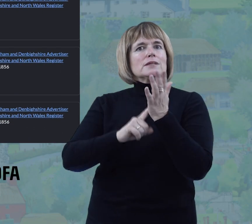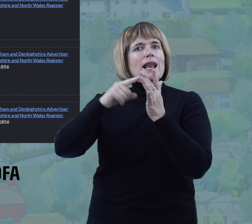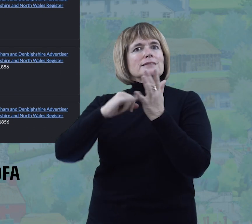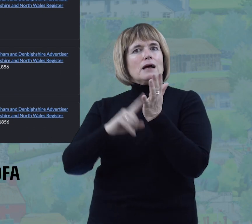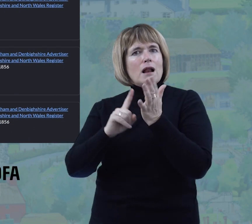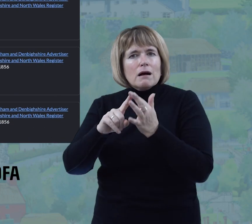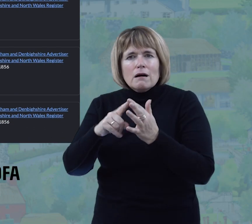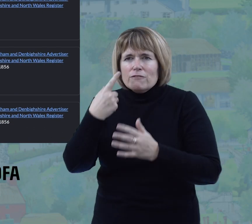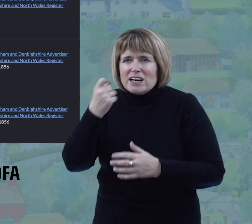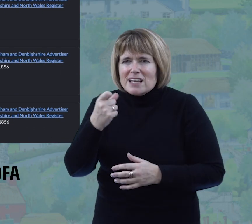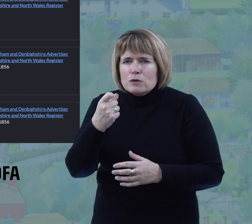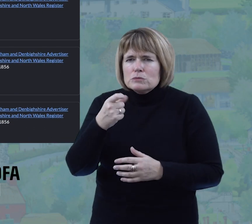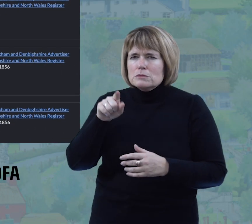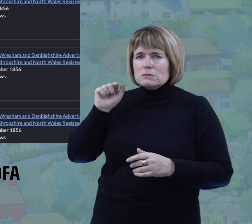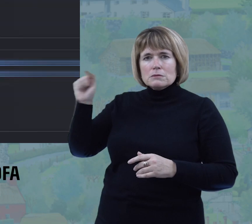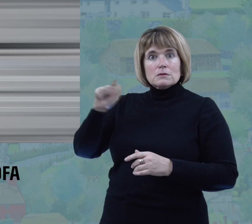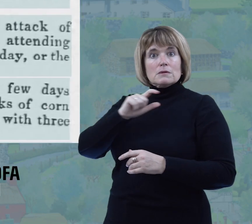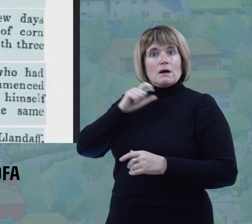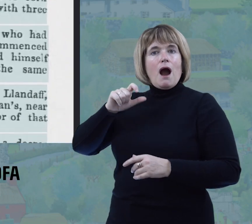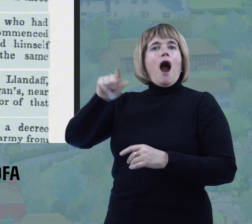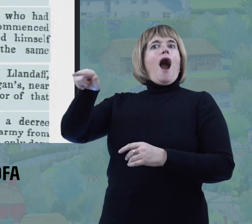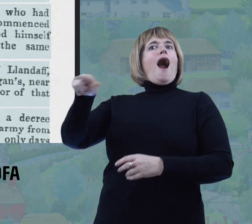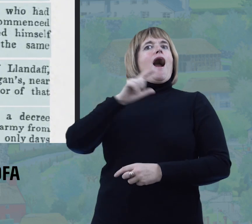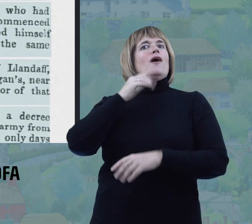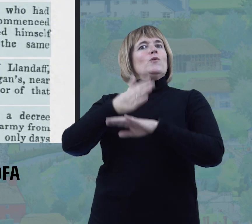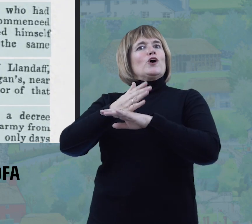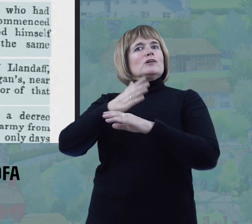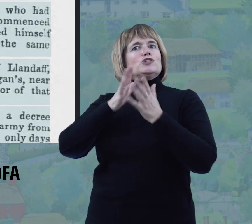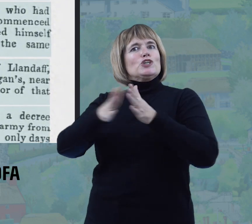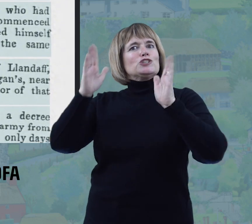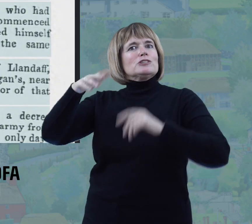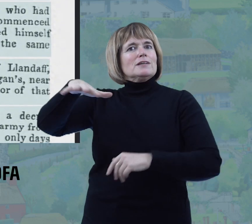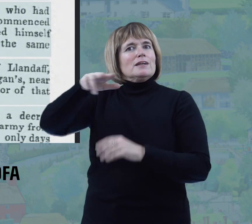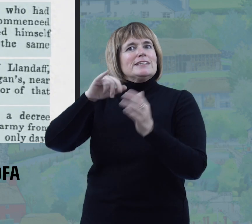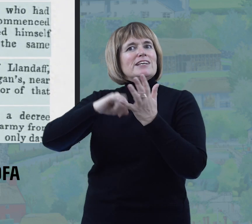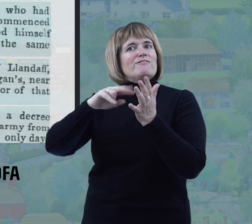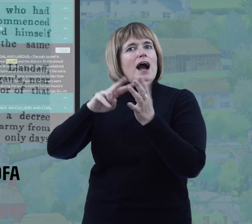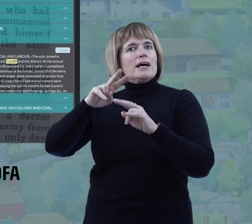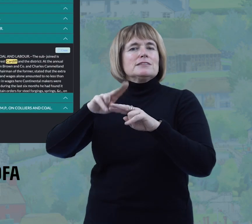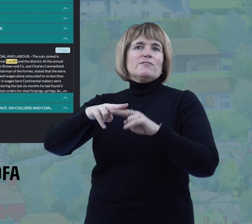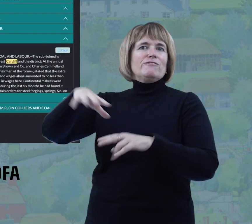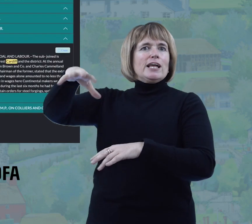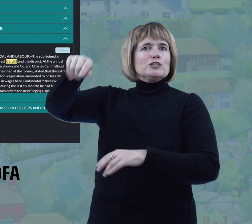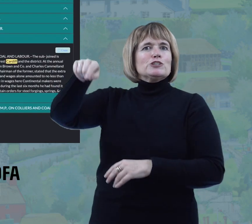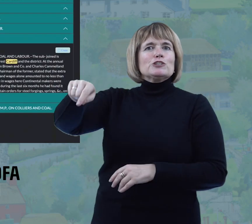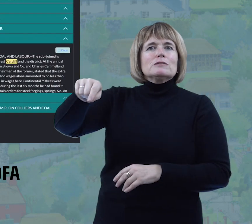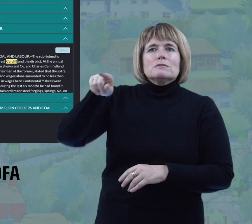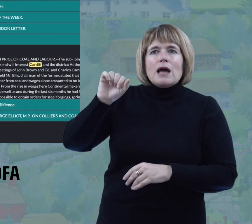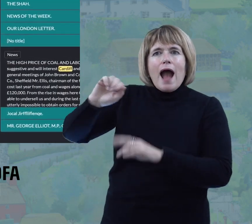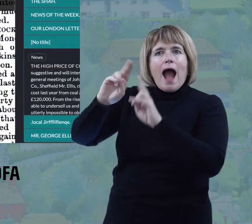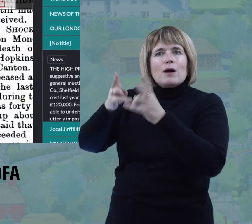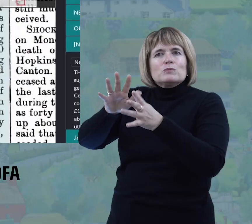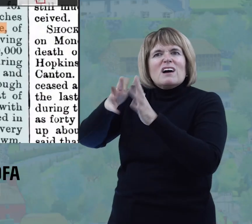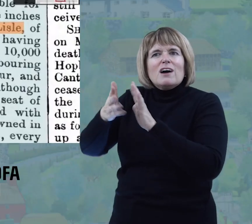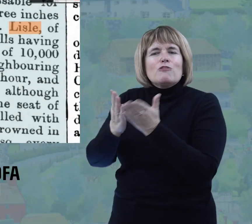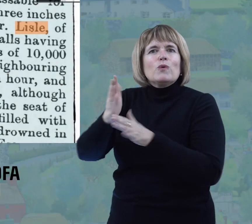Lissell, we can easily find out that he was the rector at St Fagans Village. There is even an account in the newspapers of when his house was